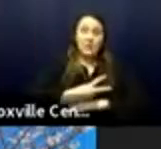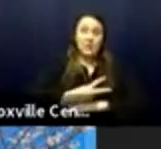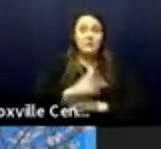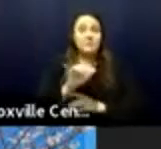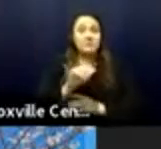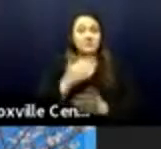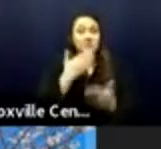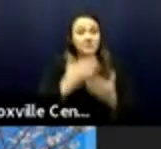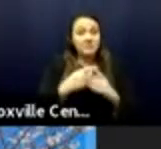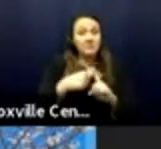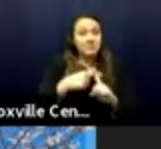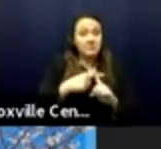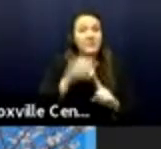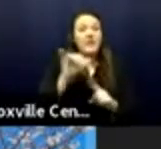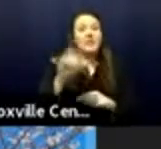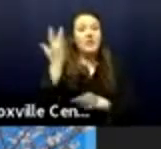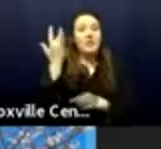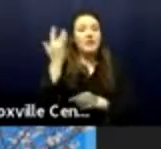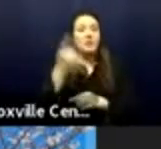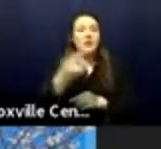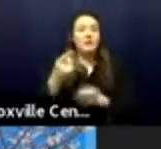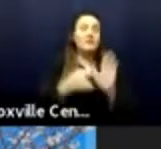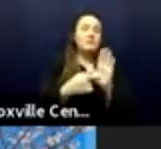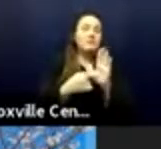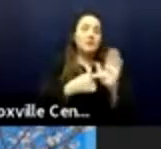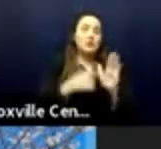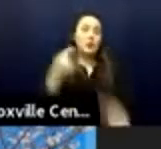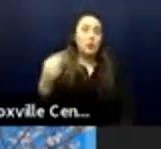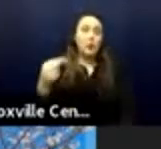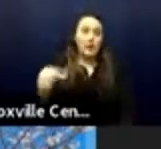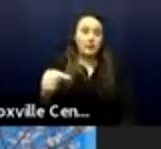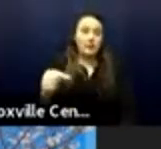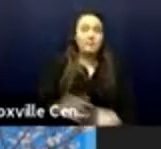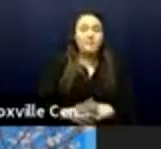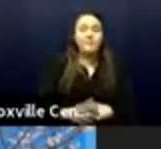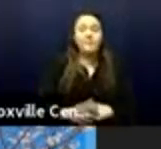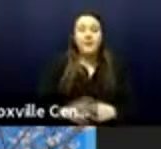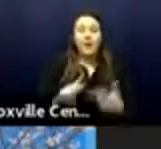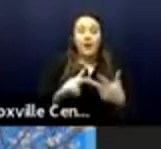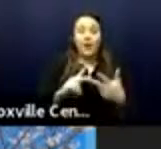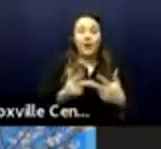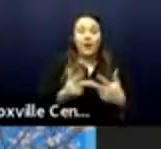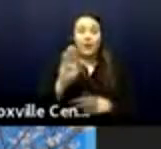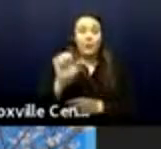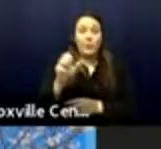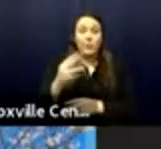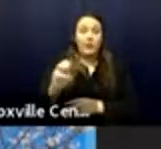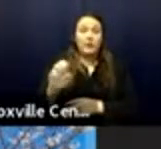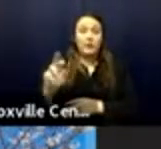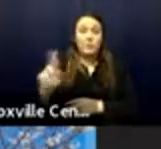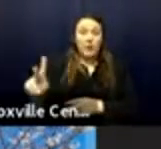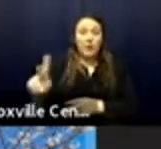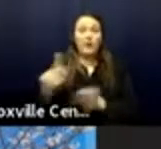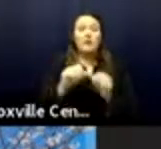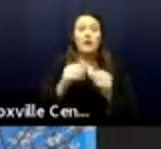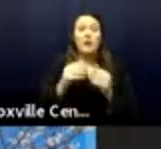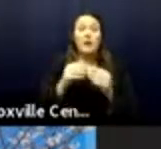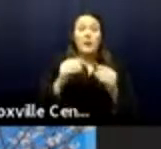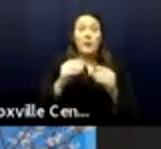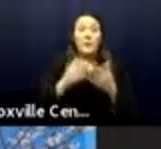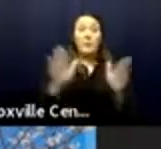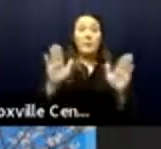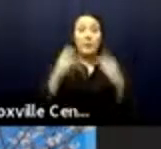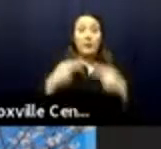we are representing this benchmark as green. Our third benchmark, sustained or increased public health